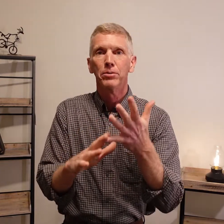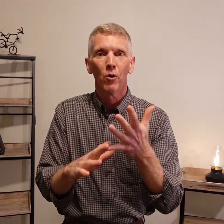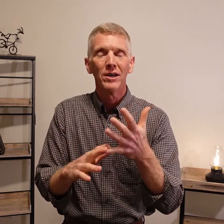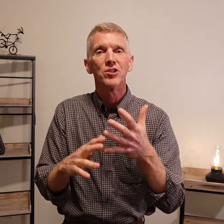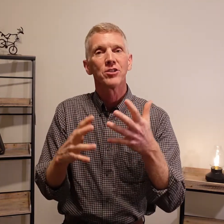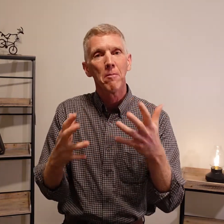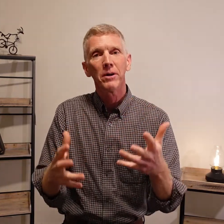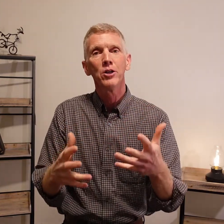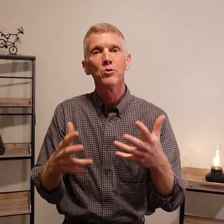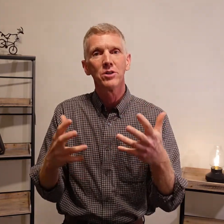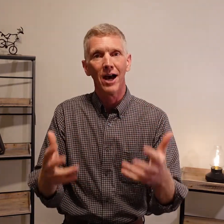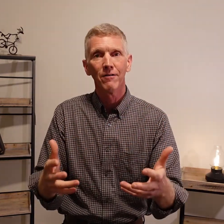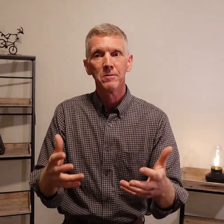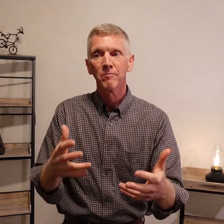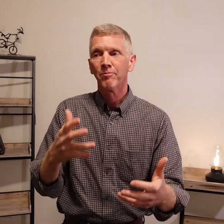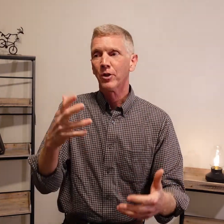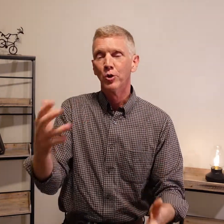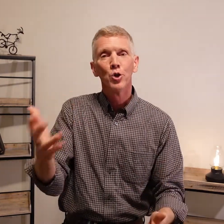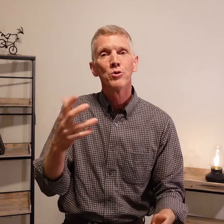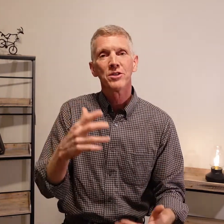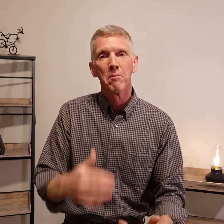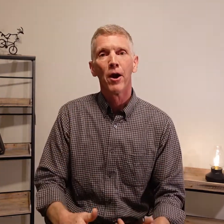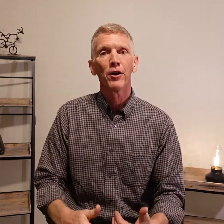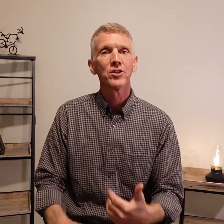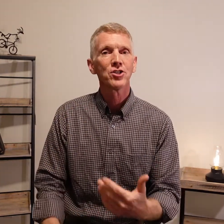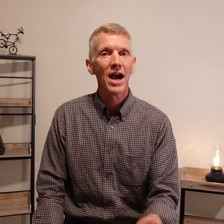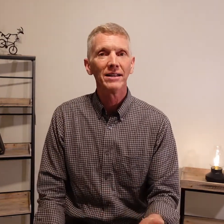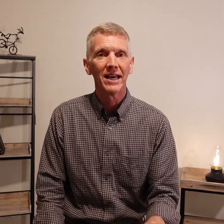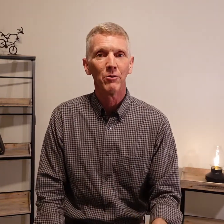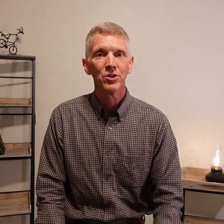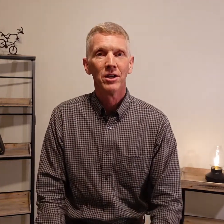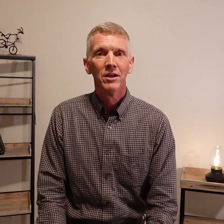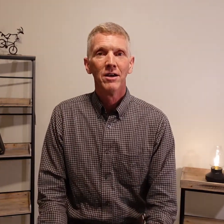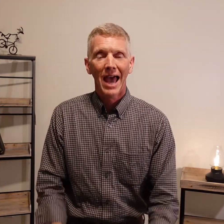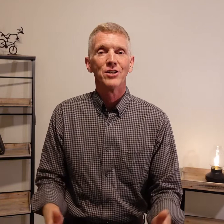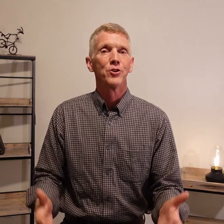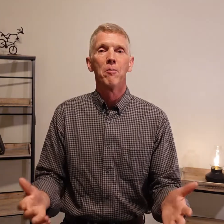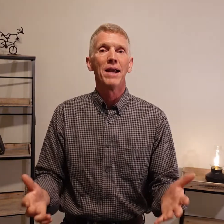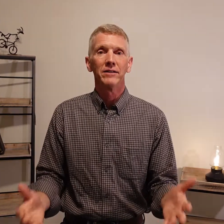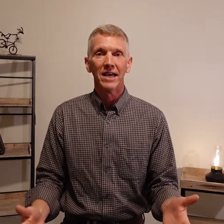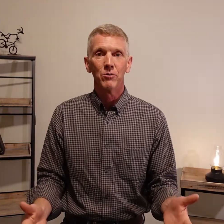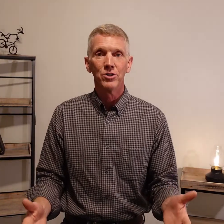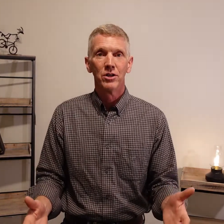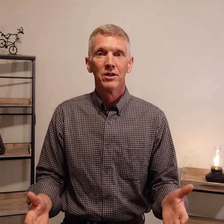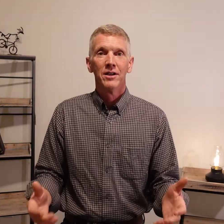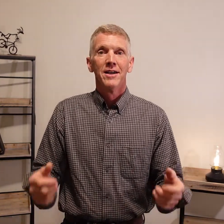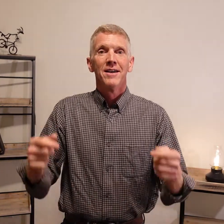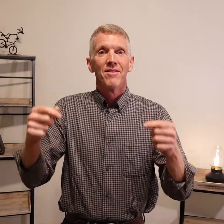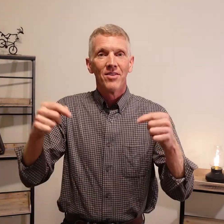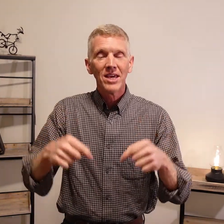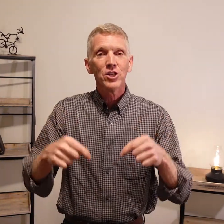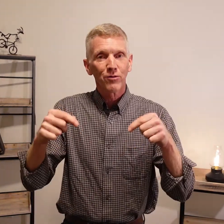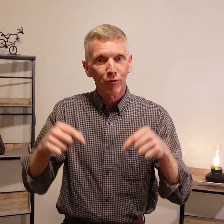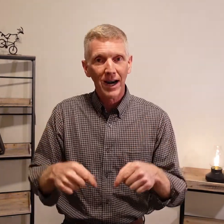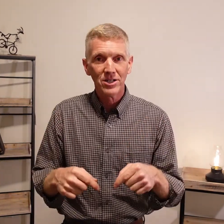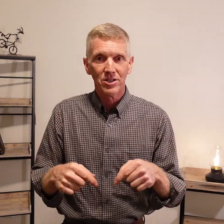employee, somebody who's deaf who uses American Sign Language as their main language. These phrases